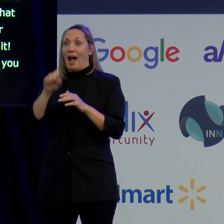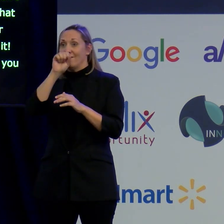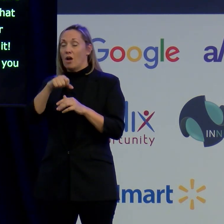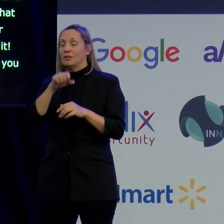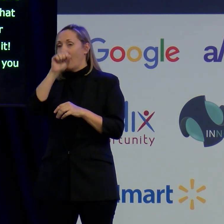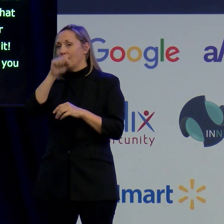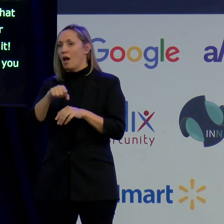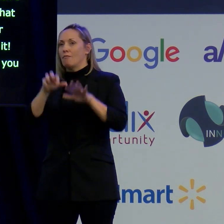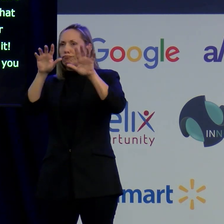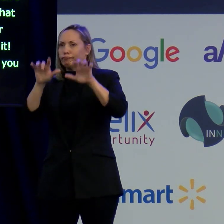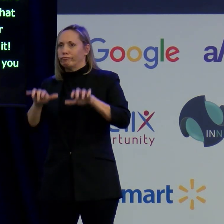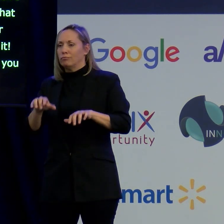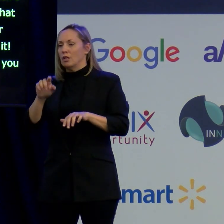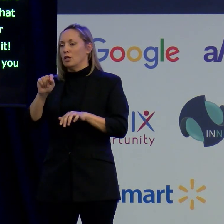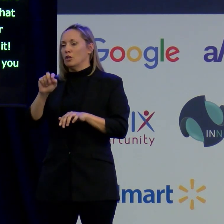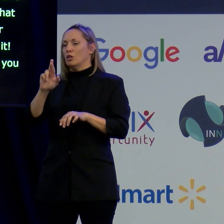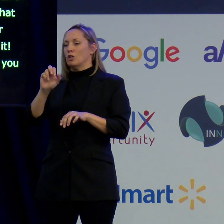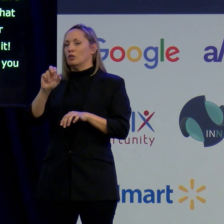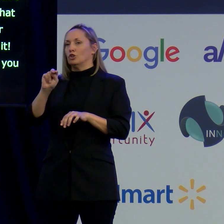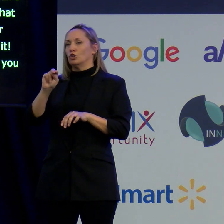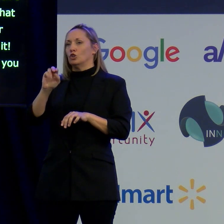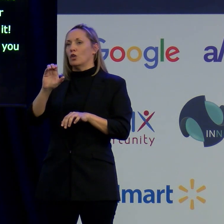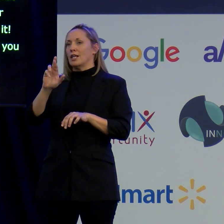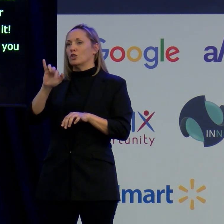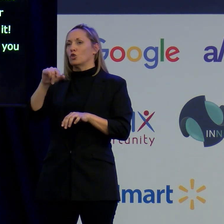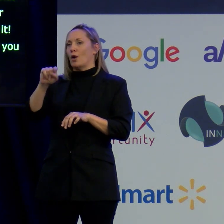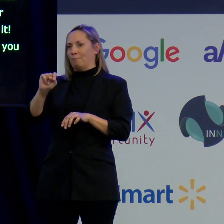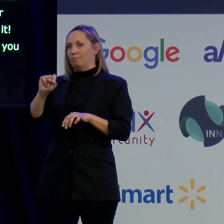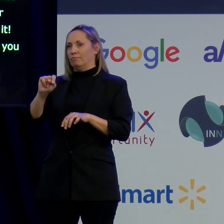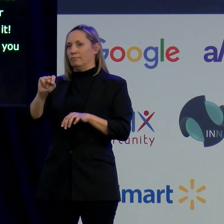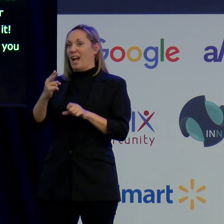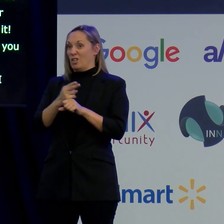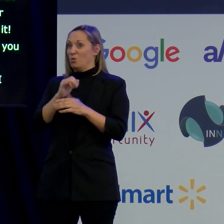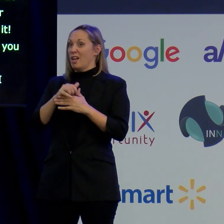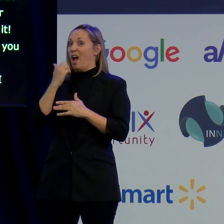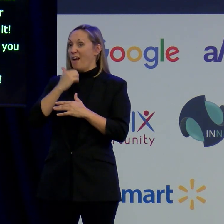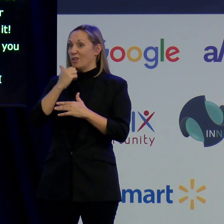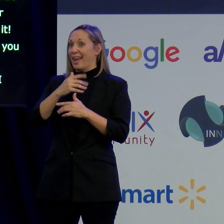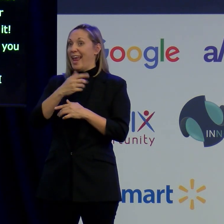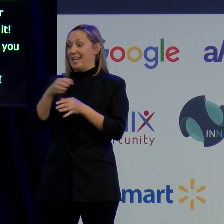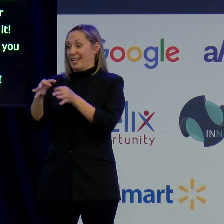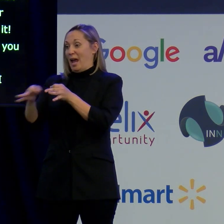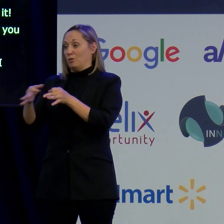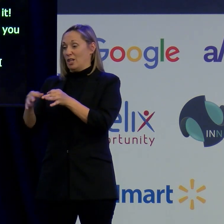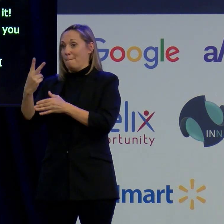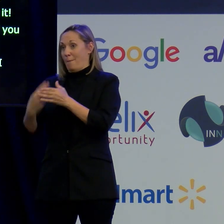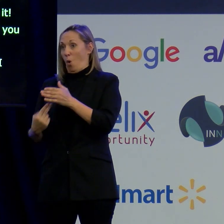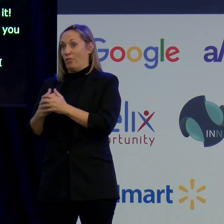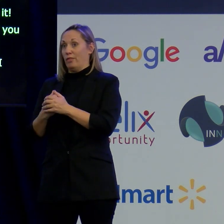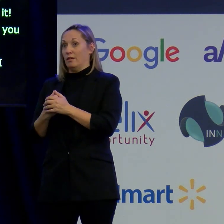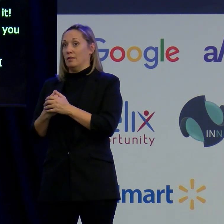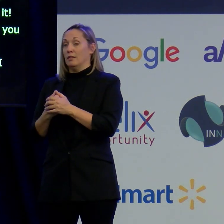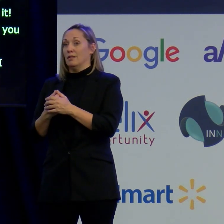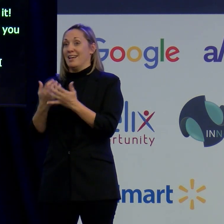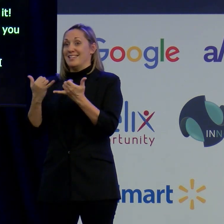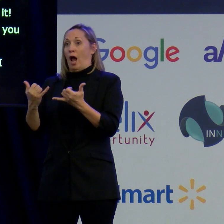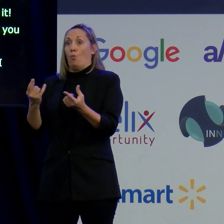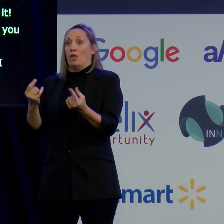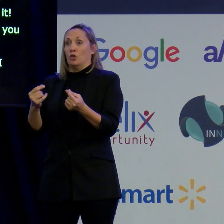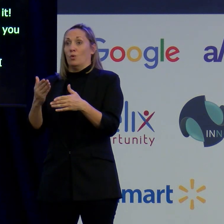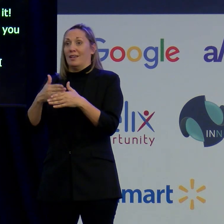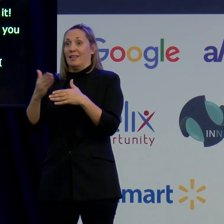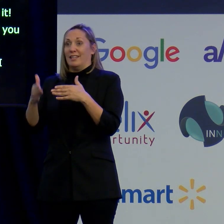transcripts. I use them every day. I use transcripts and captioning. And what those are now doing is at the